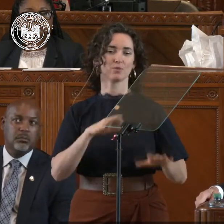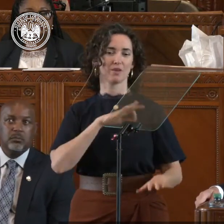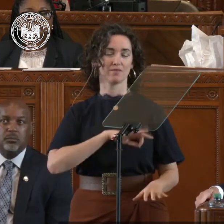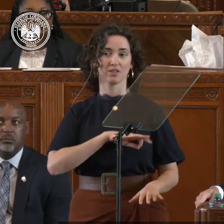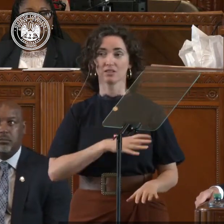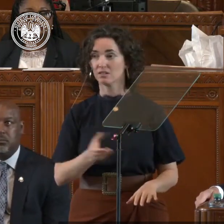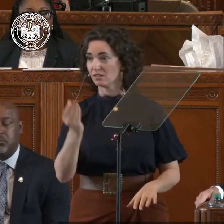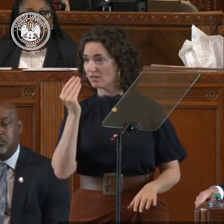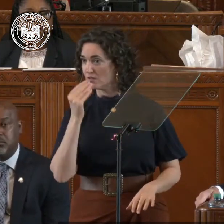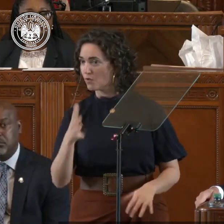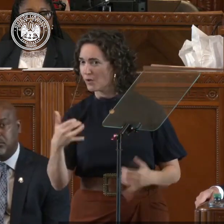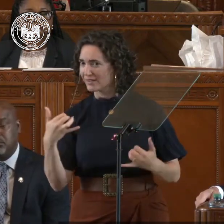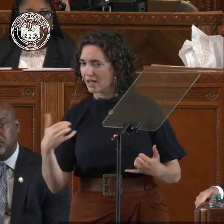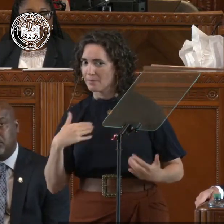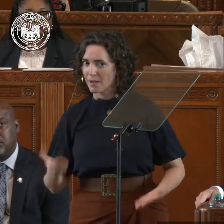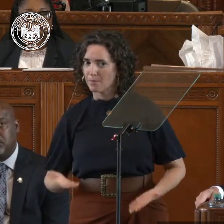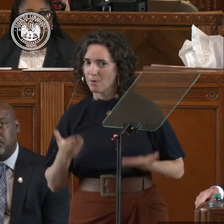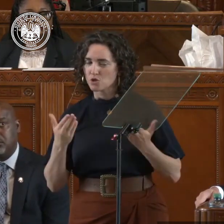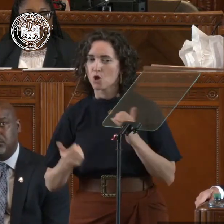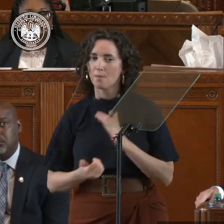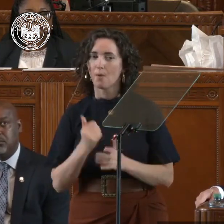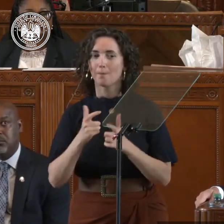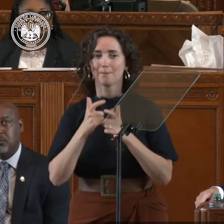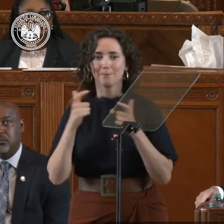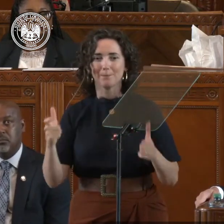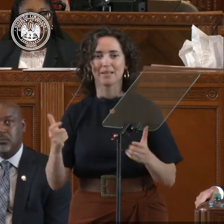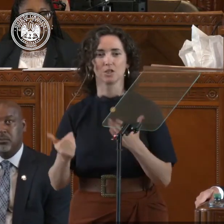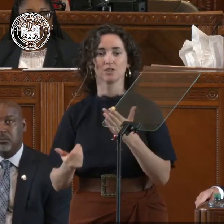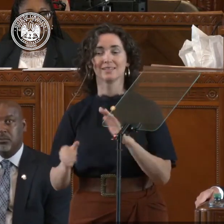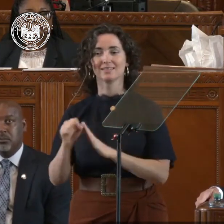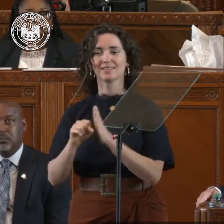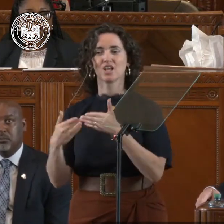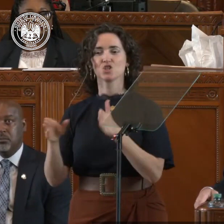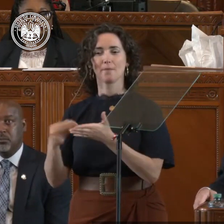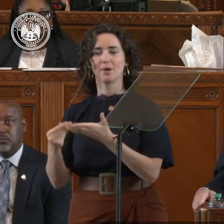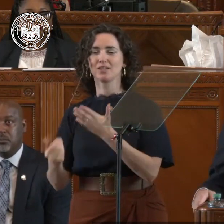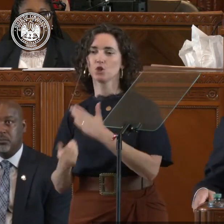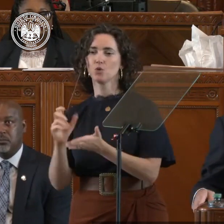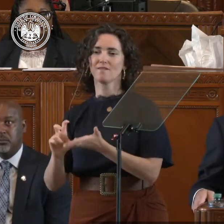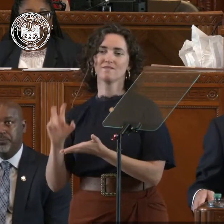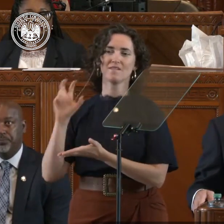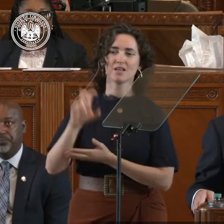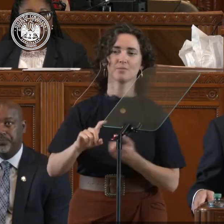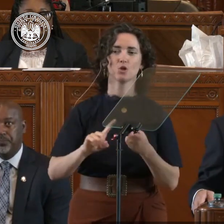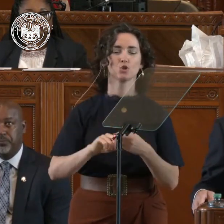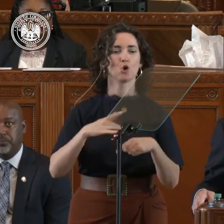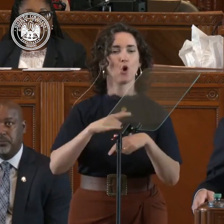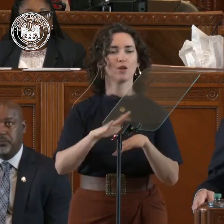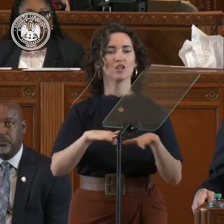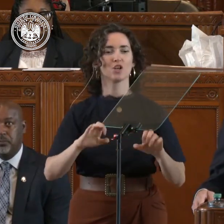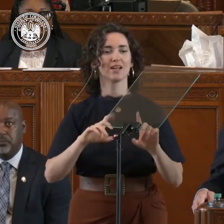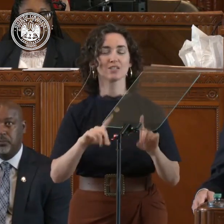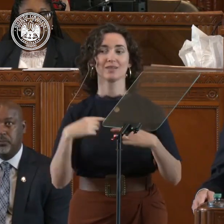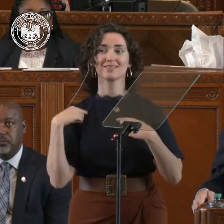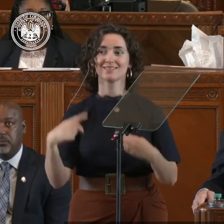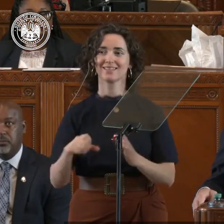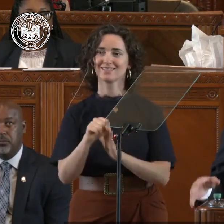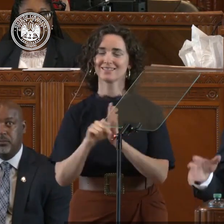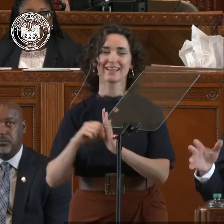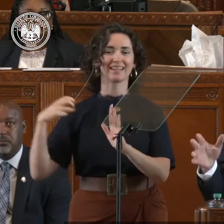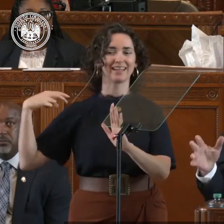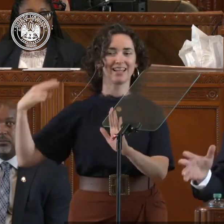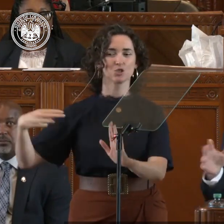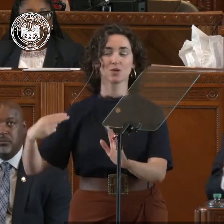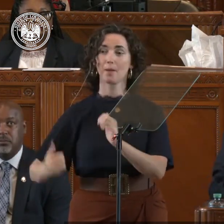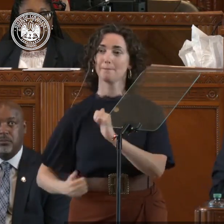that we make the largest new investment of state general fund in early childhood education in state history. But